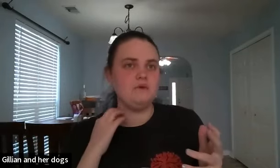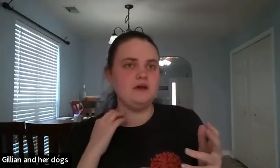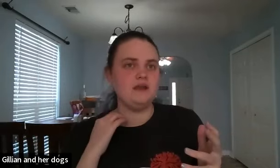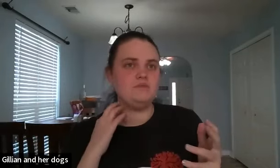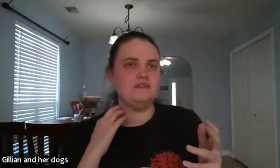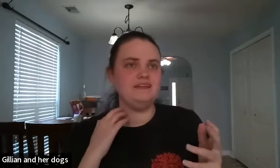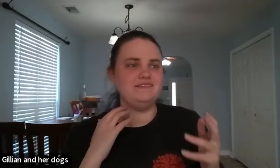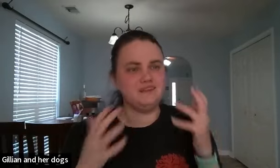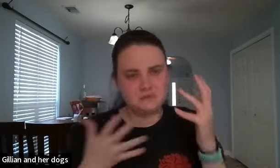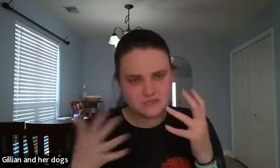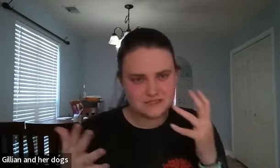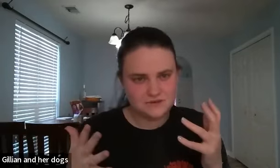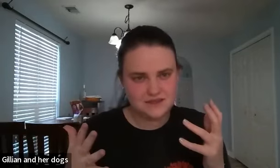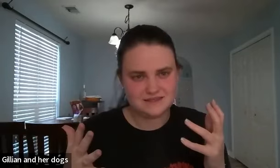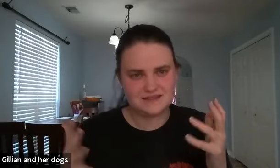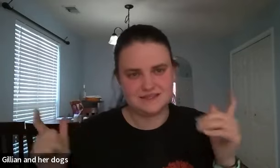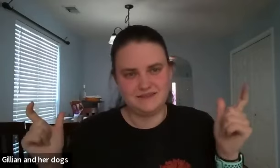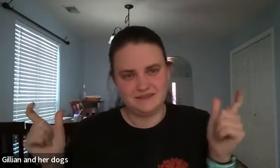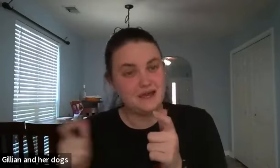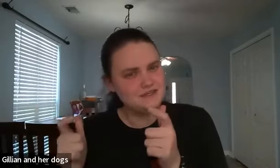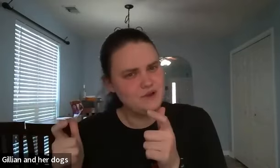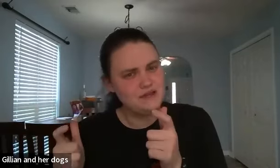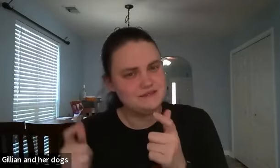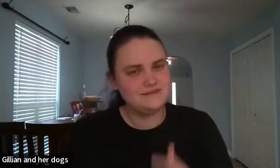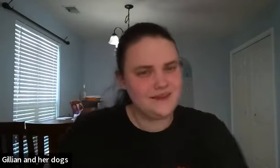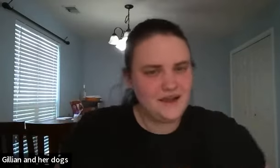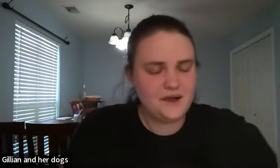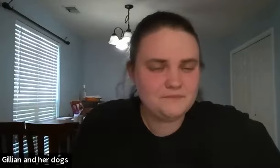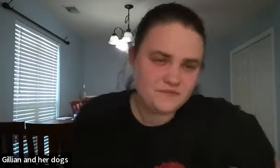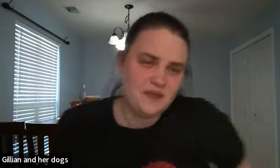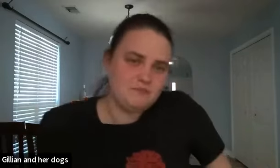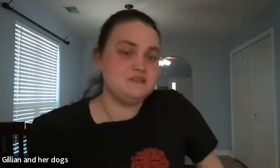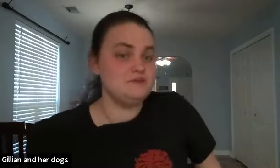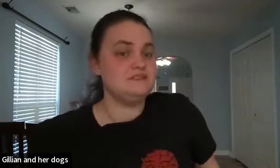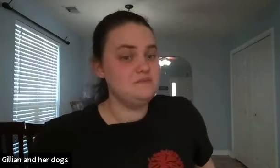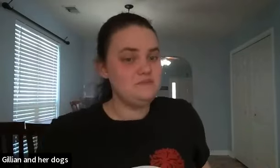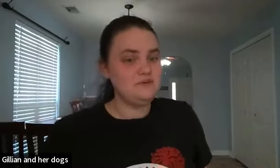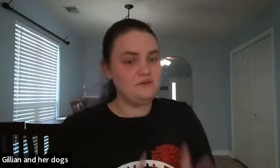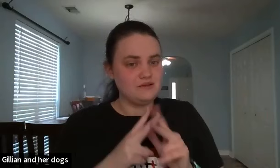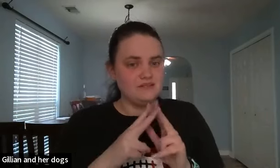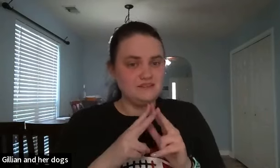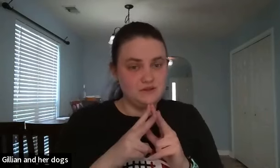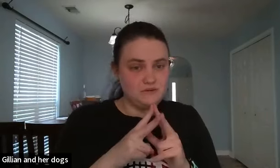but the like literal sense with it is like saying like size-wise. But so some people, I'll say the two different